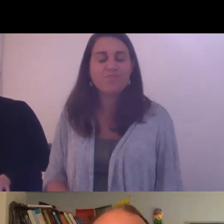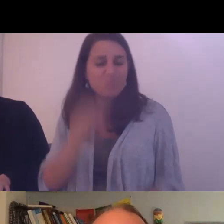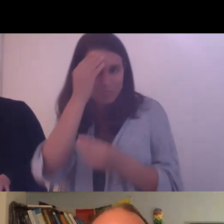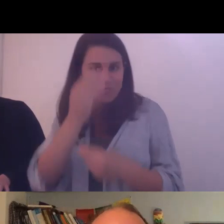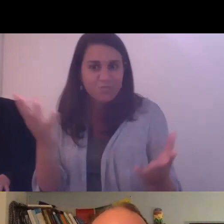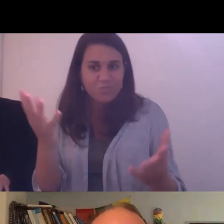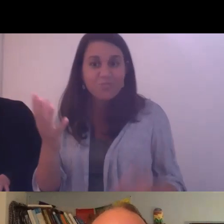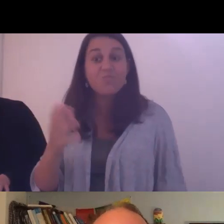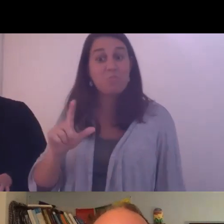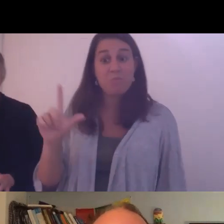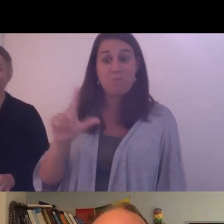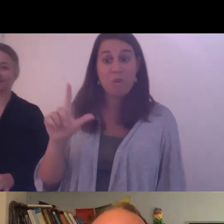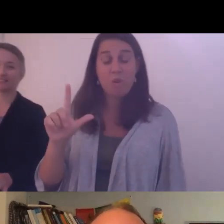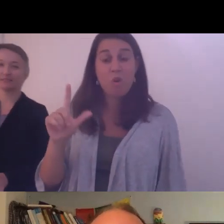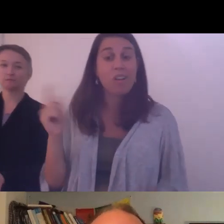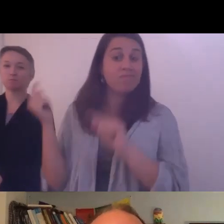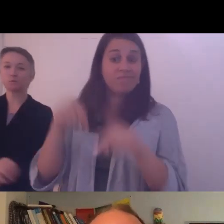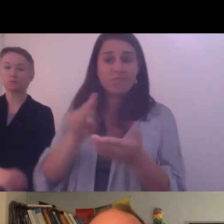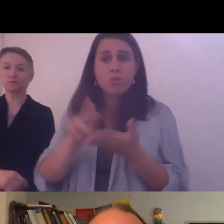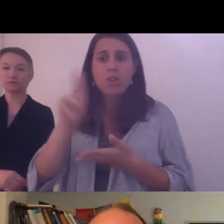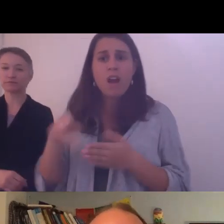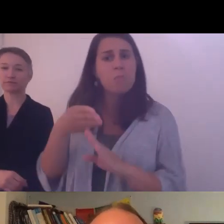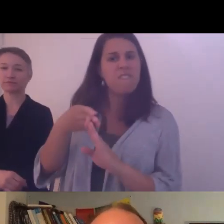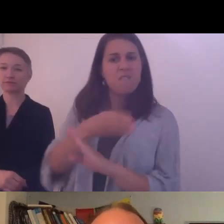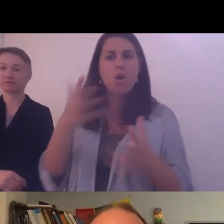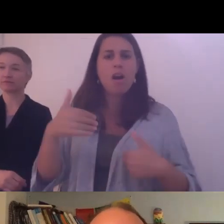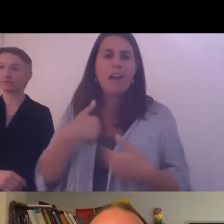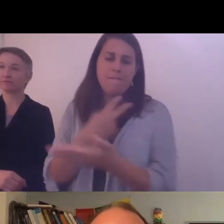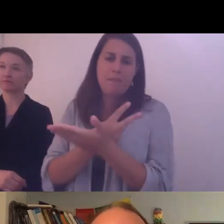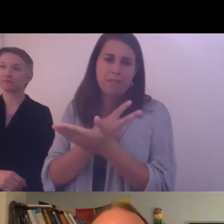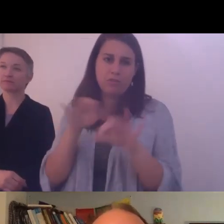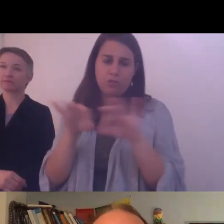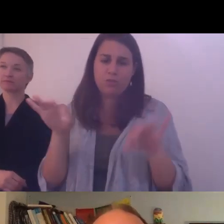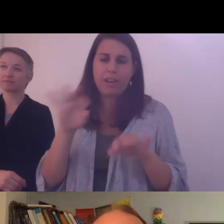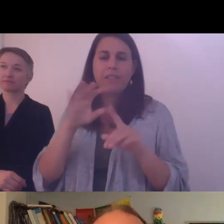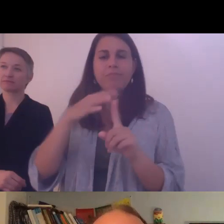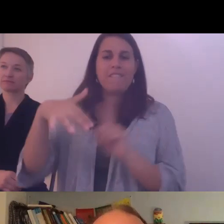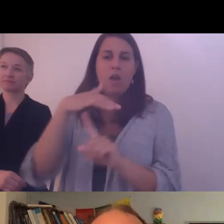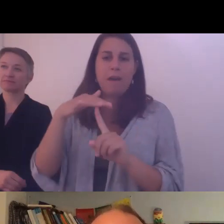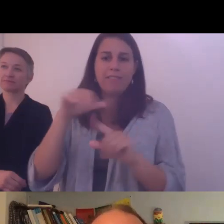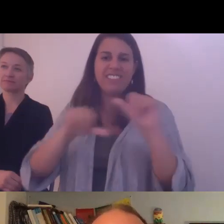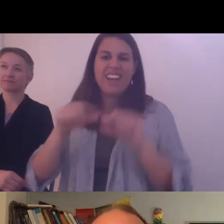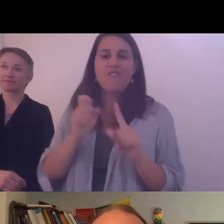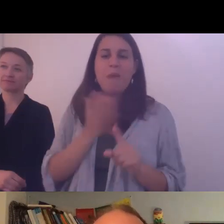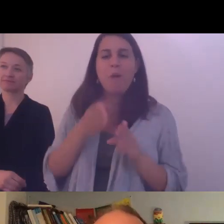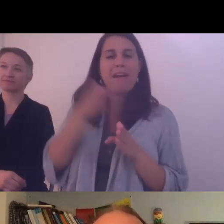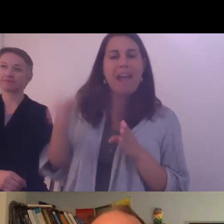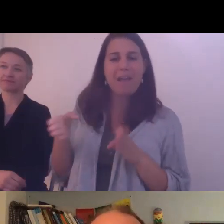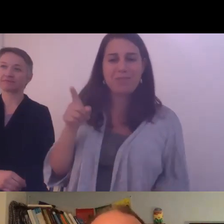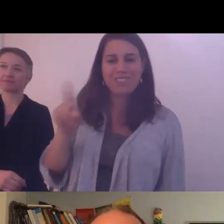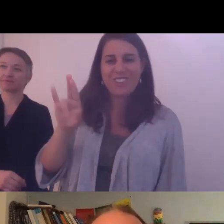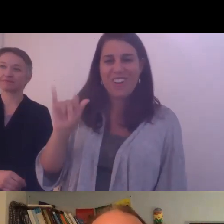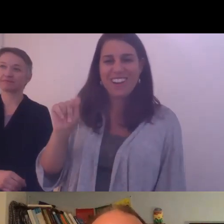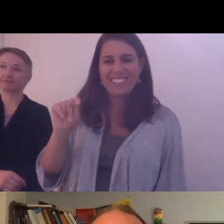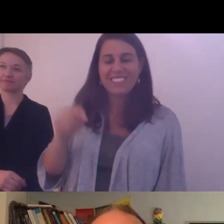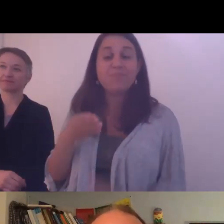Lorne comes into the University of Rochester with a master's degree in environmental science from our neighbors at RIT. And before